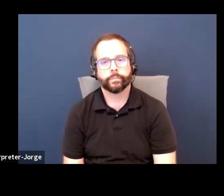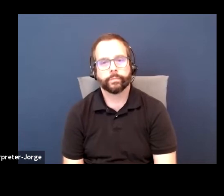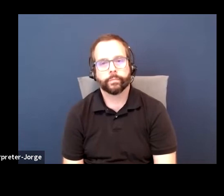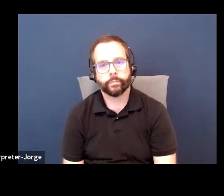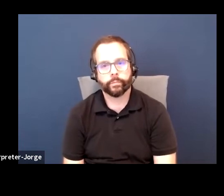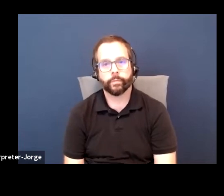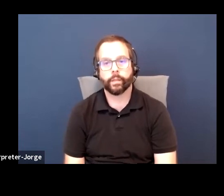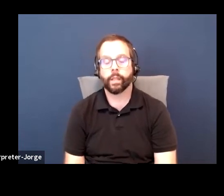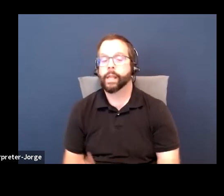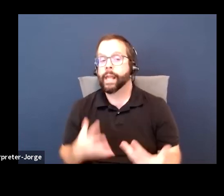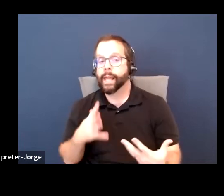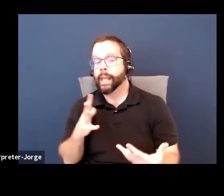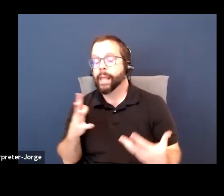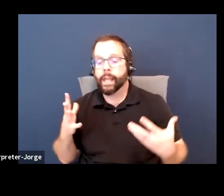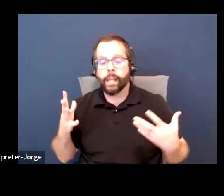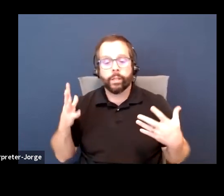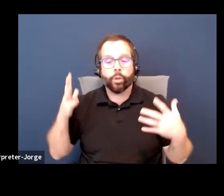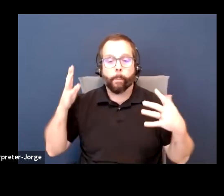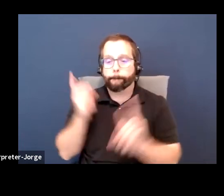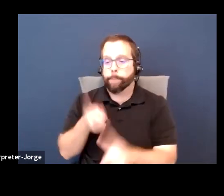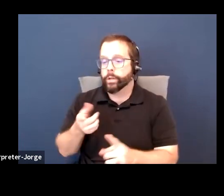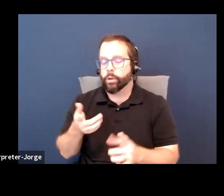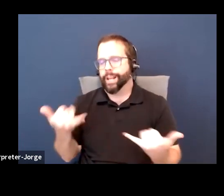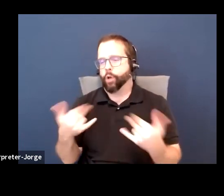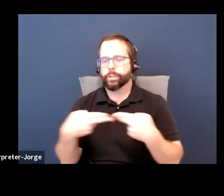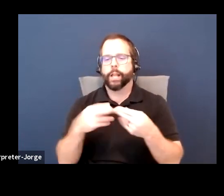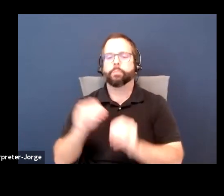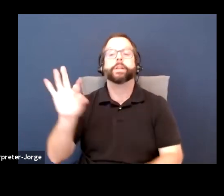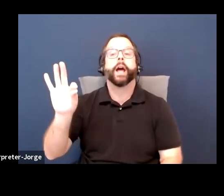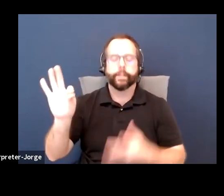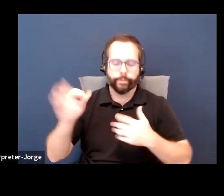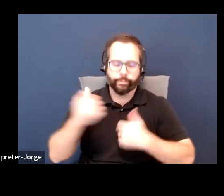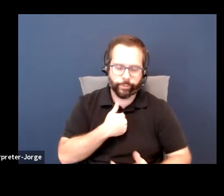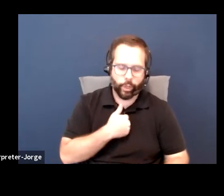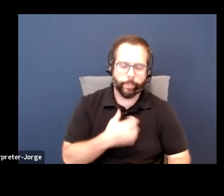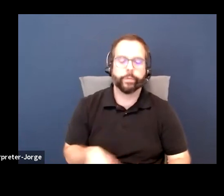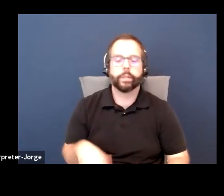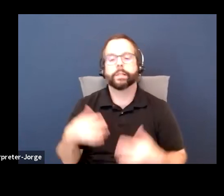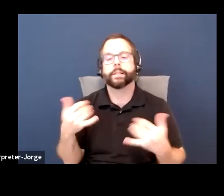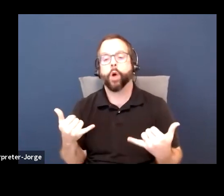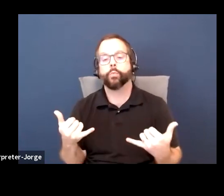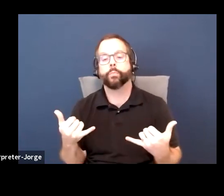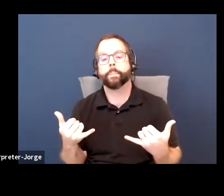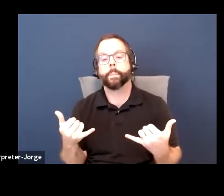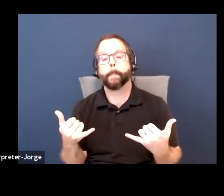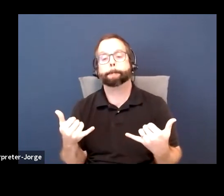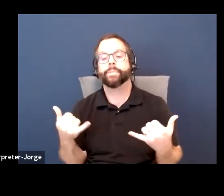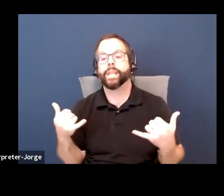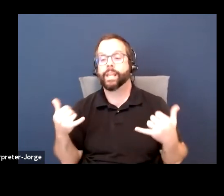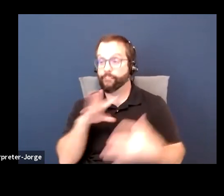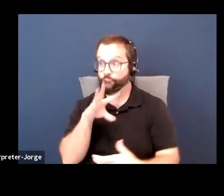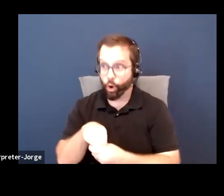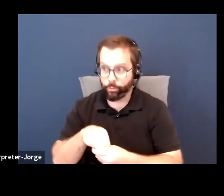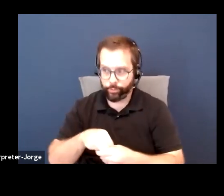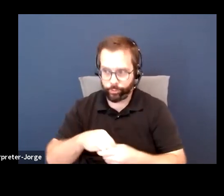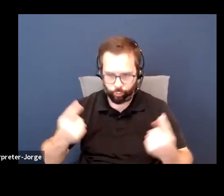Getting involved, and I'm on slide 9 now, my apologies. It's important to educate